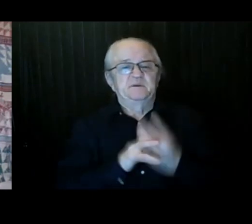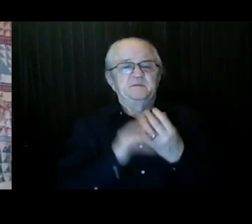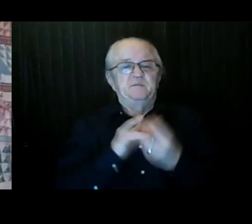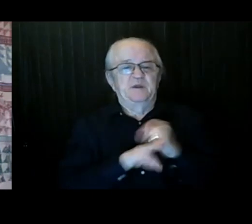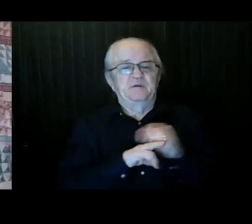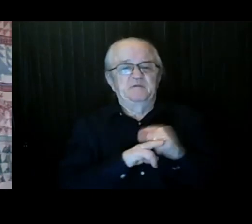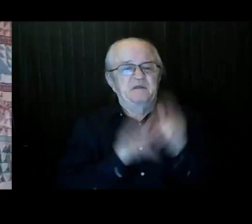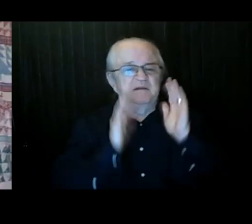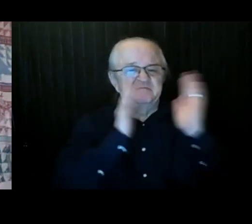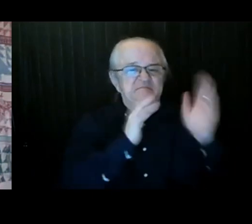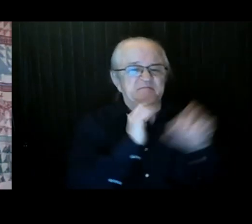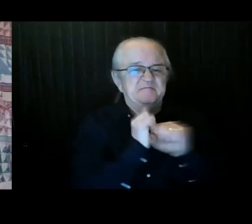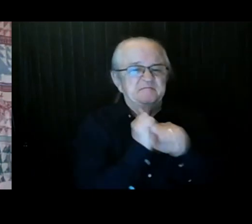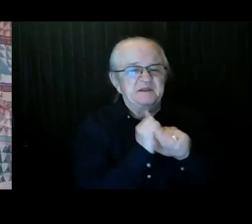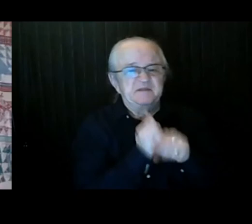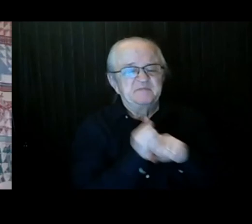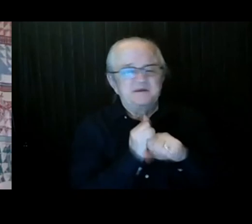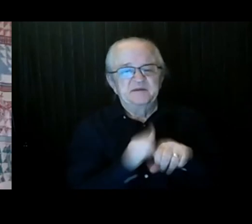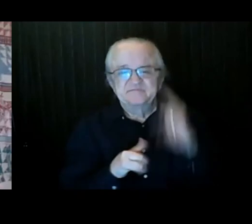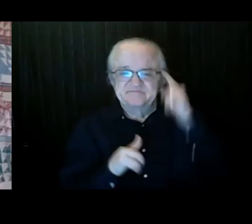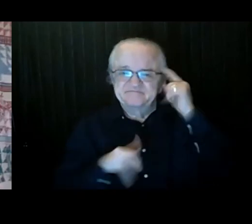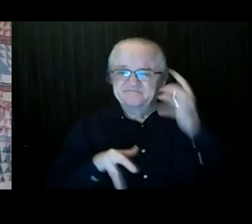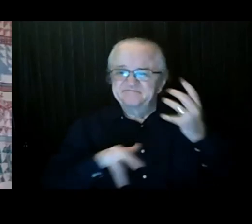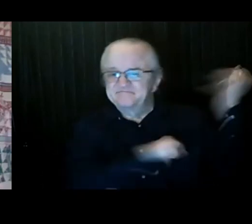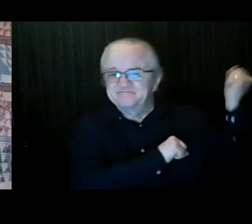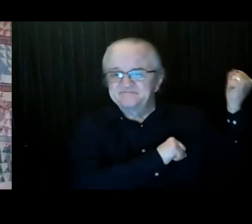it. And I focused really hard on